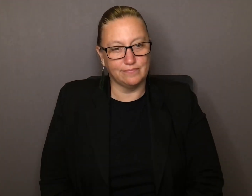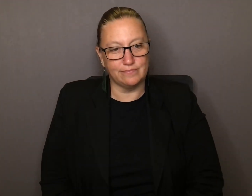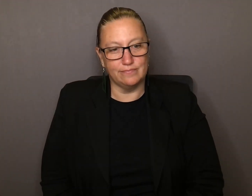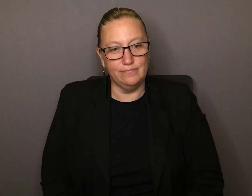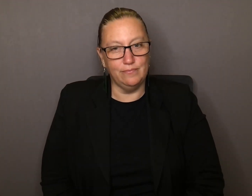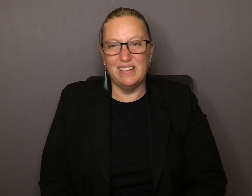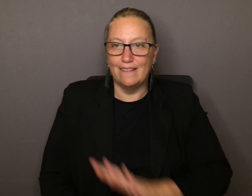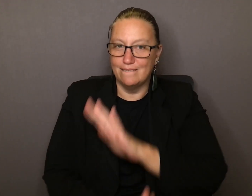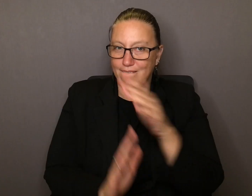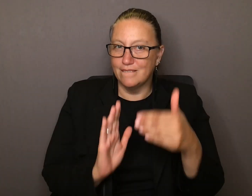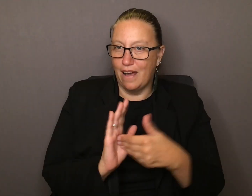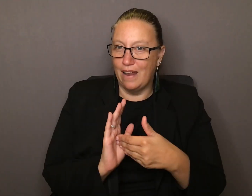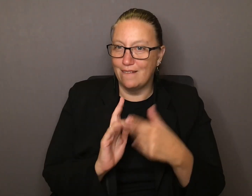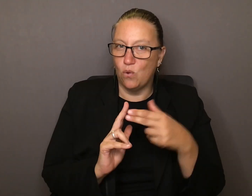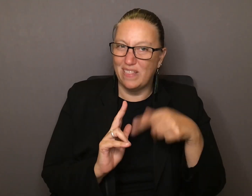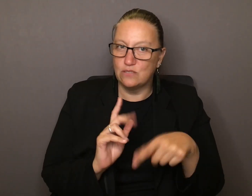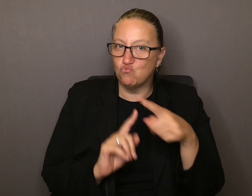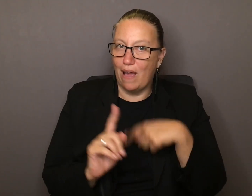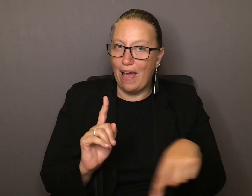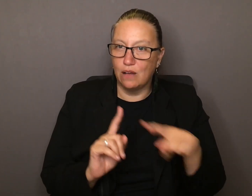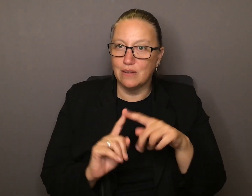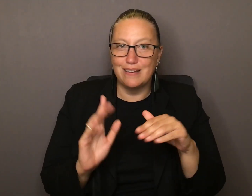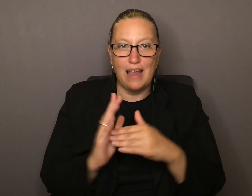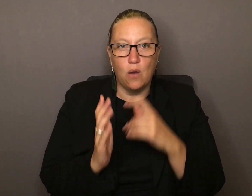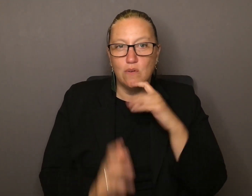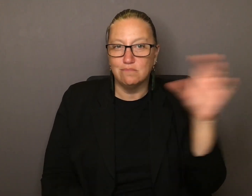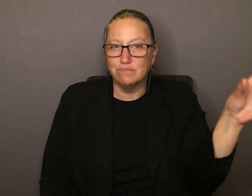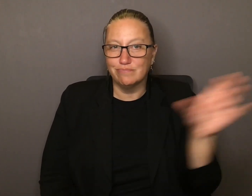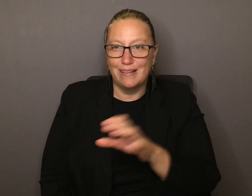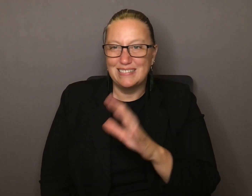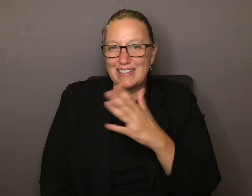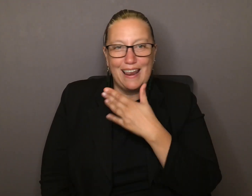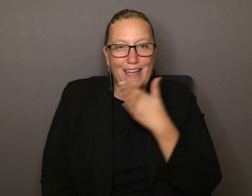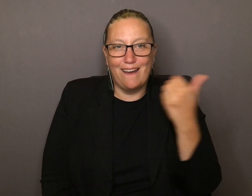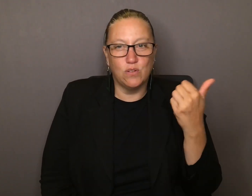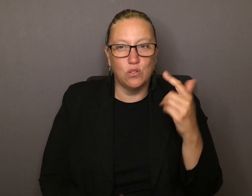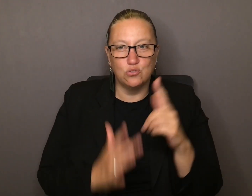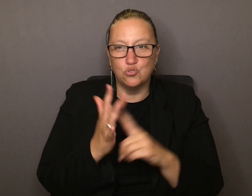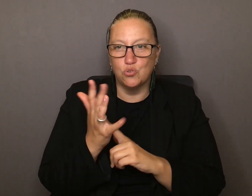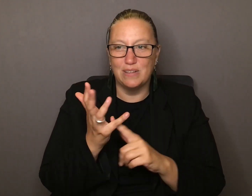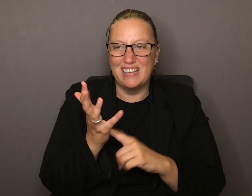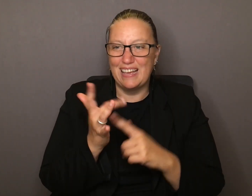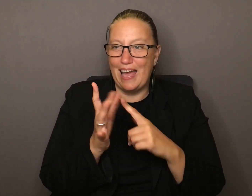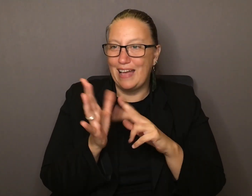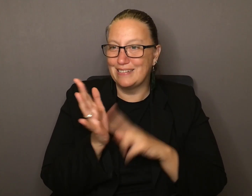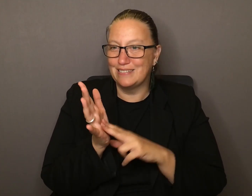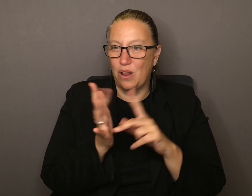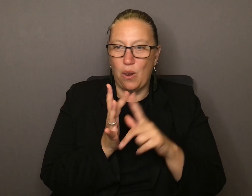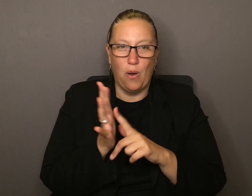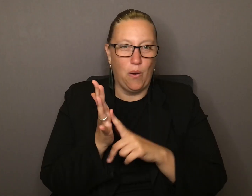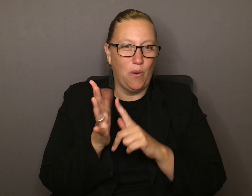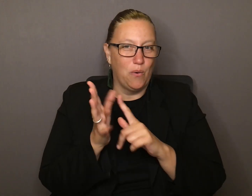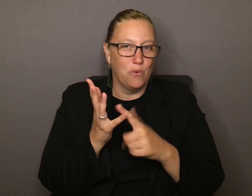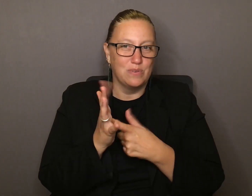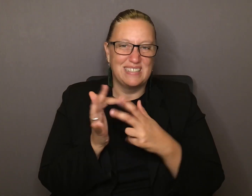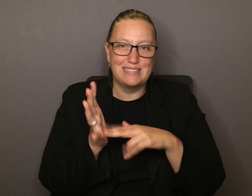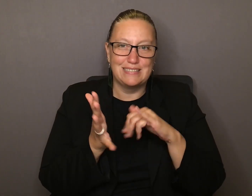And finally, for this round, we'll now hear from the delightful Julian Lawrence from People with Disabilities Australia,